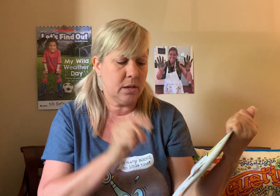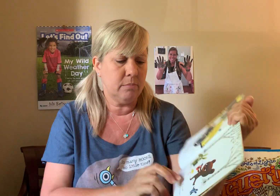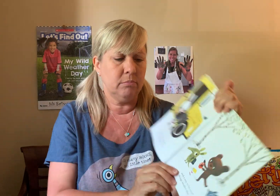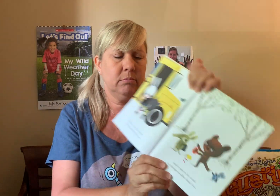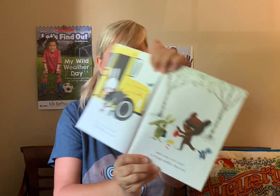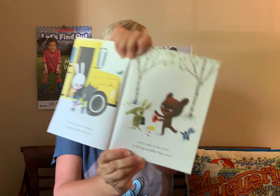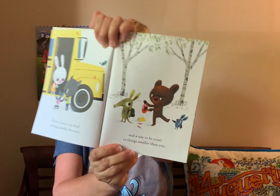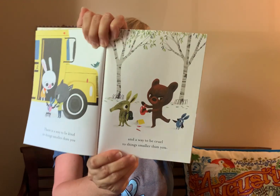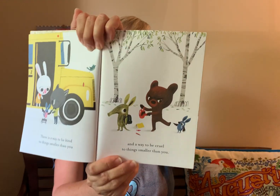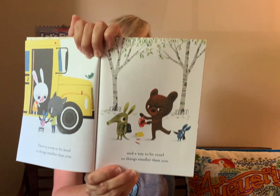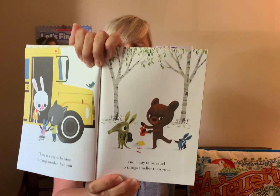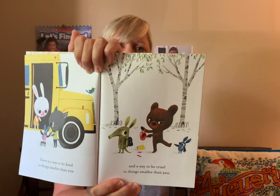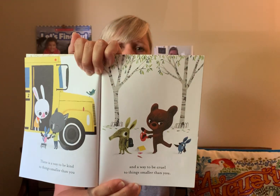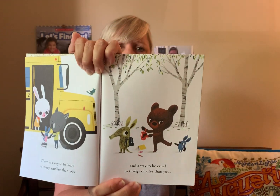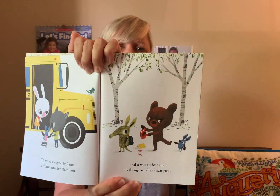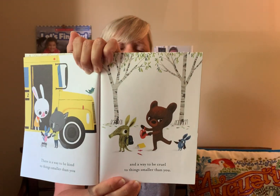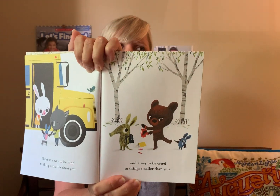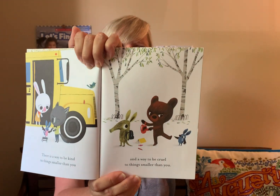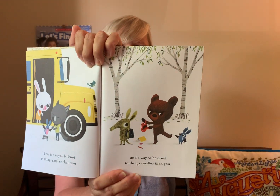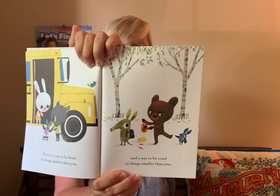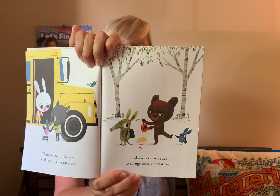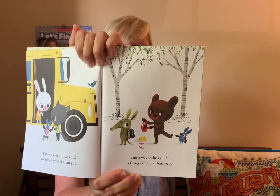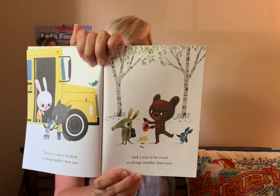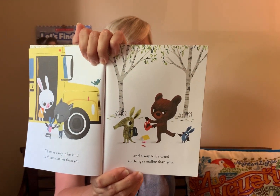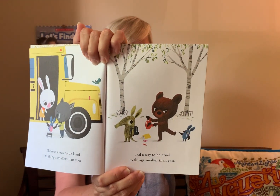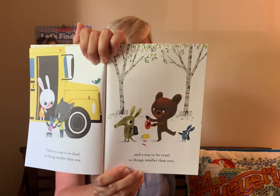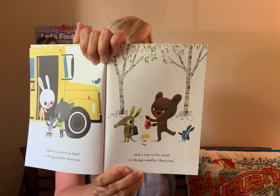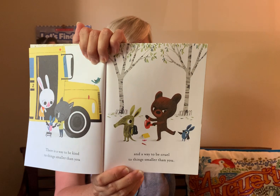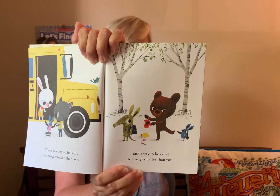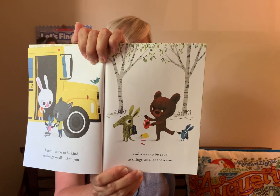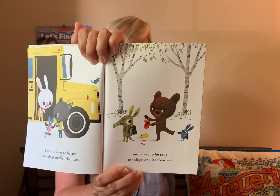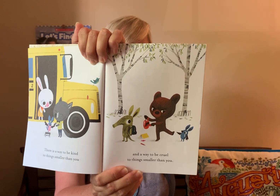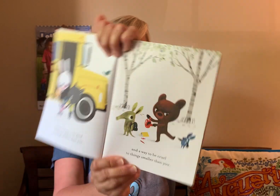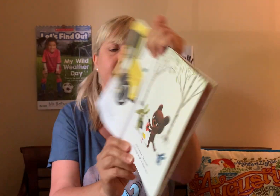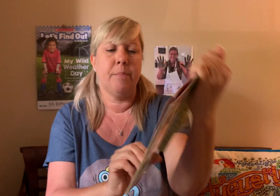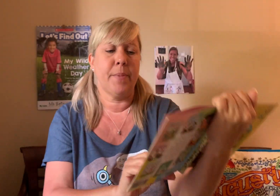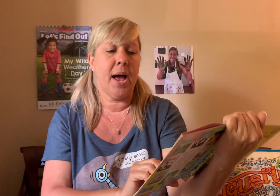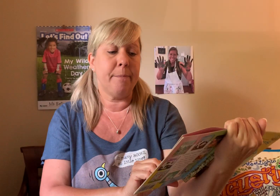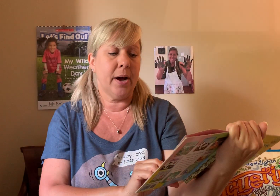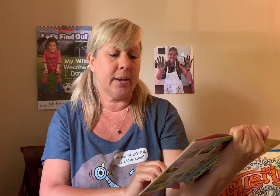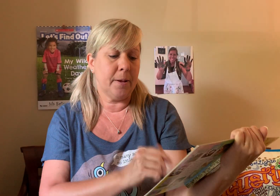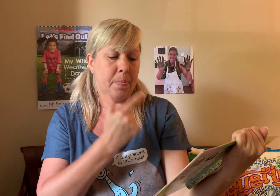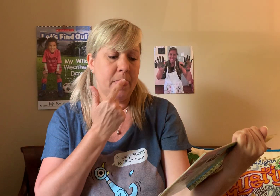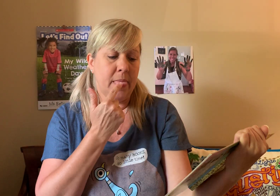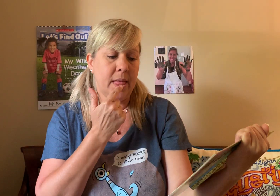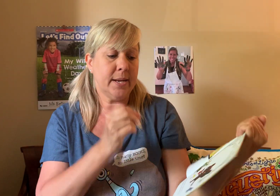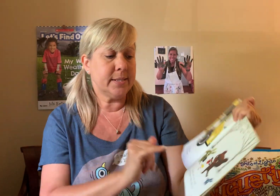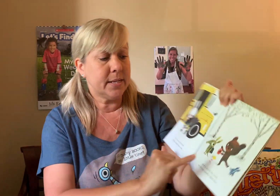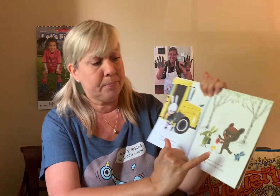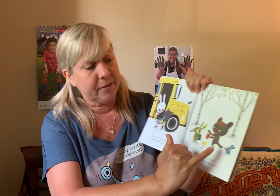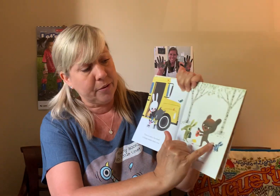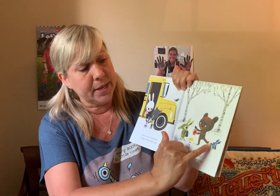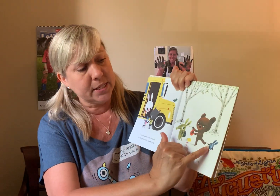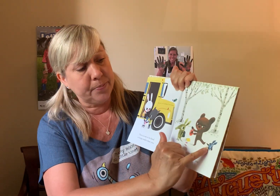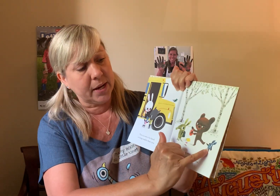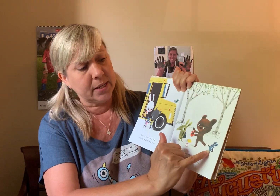him. That makes me sad. He's dipping from my bucket, and he's dipping from his bucket